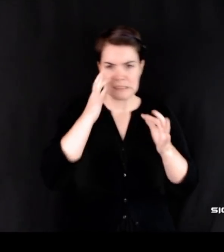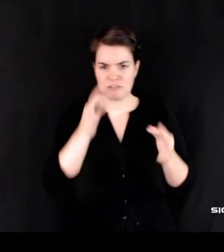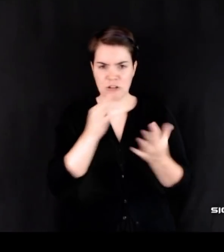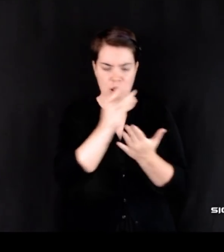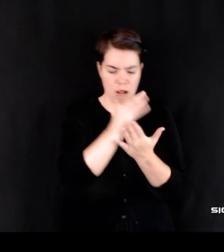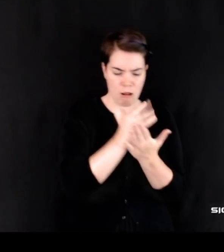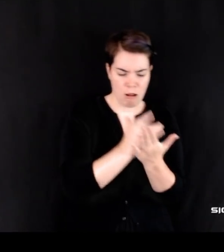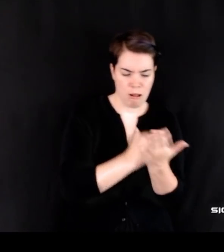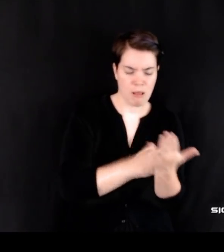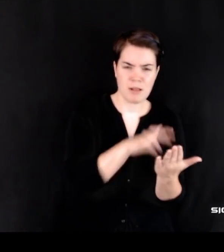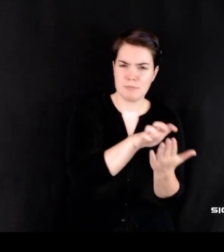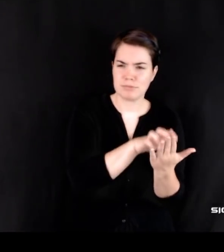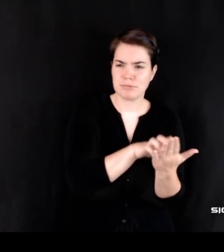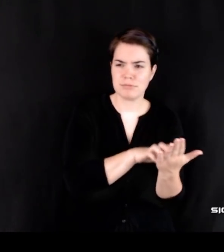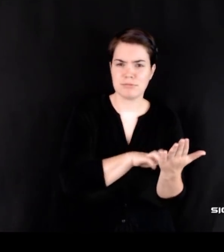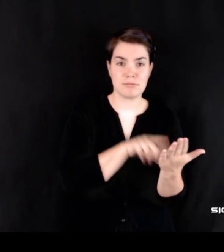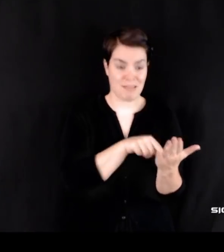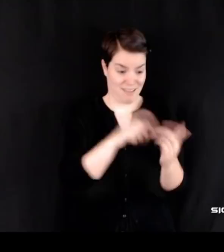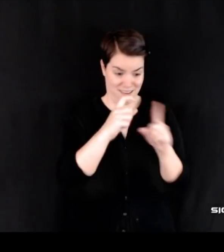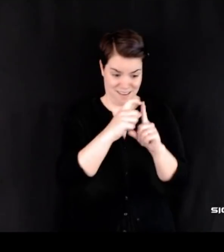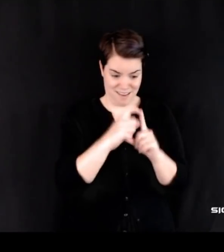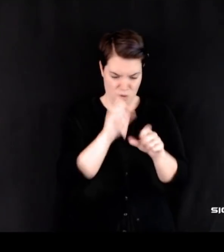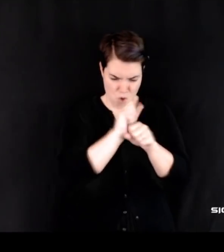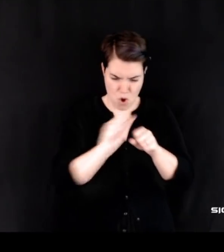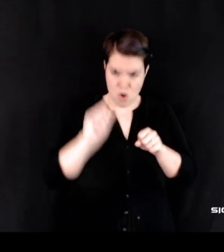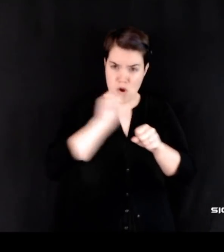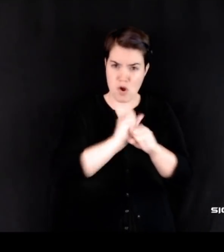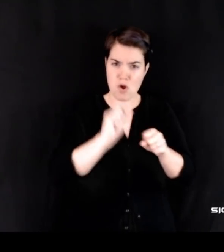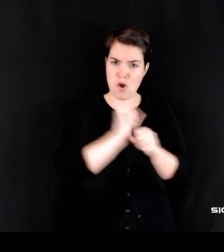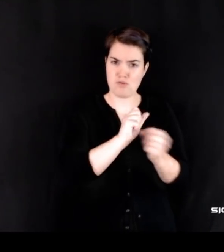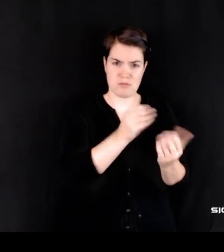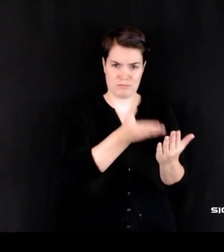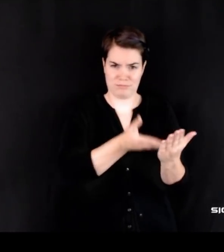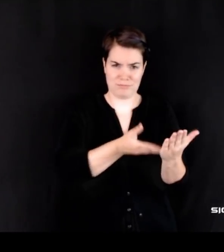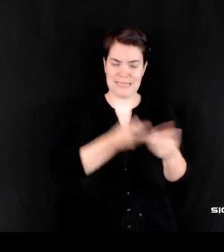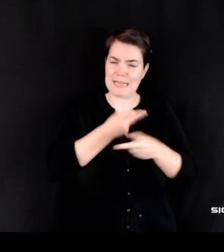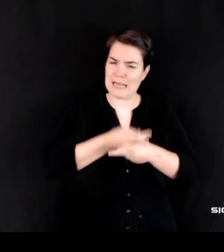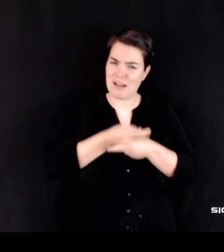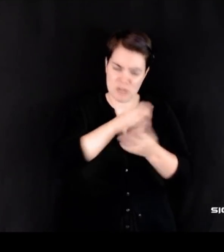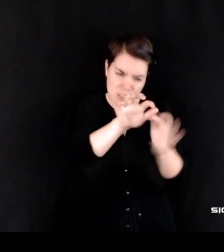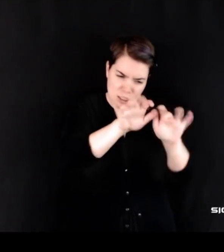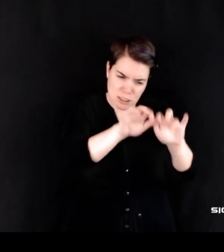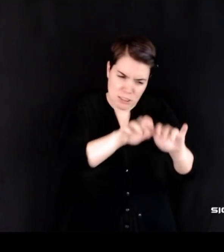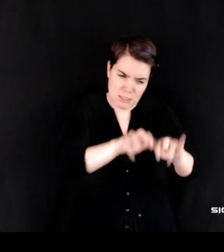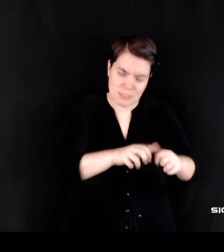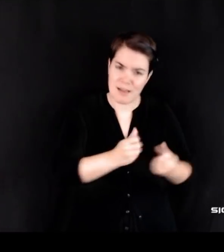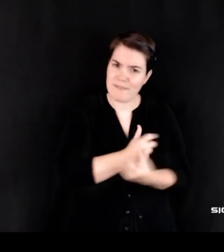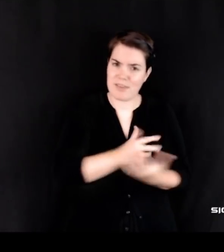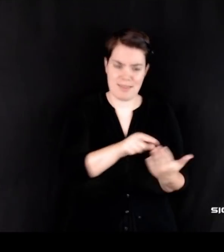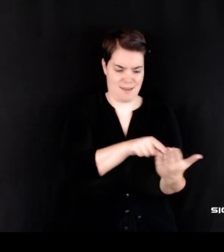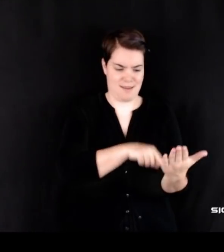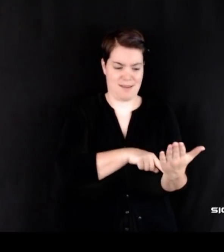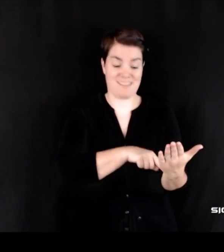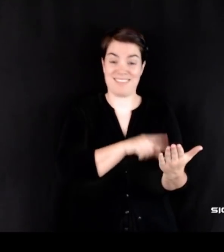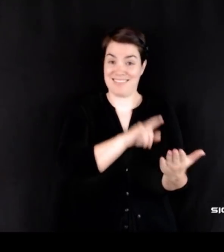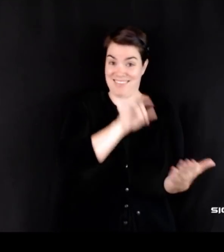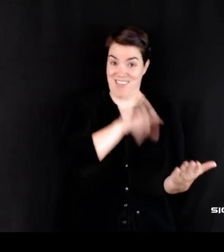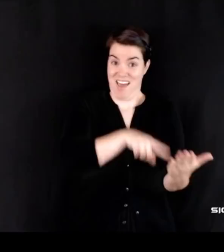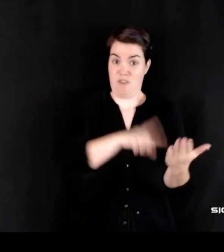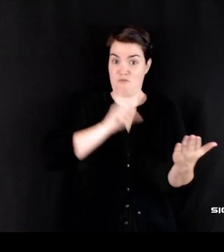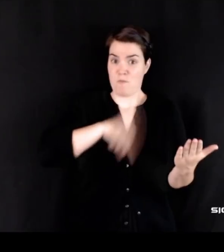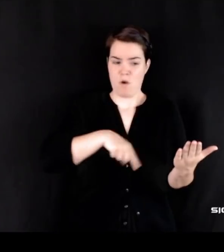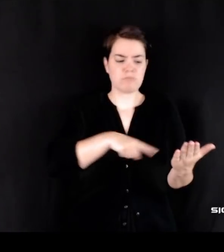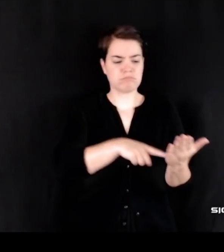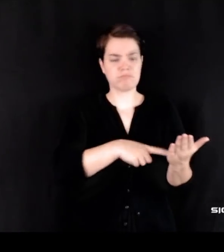made. We chose those words carefully, and the work speaks for itself. And the report is my